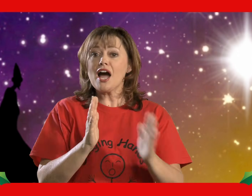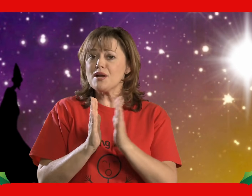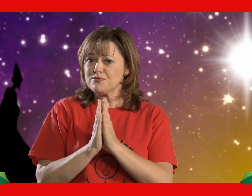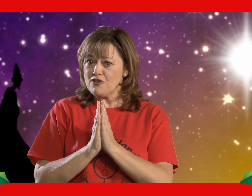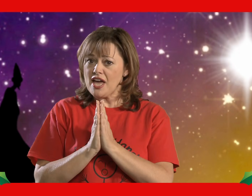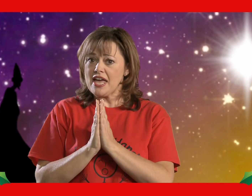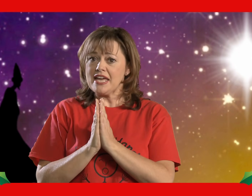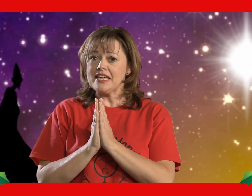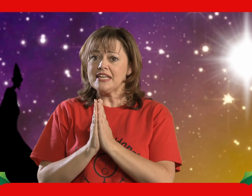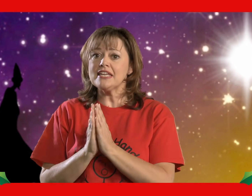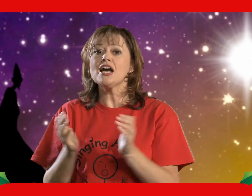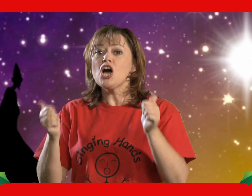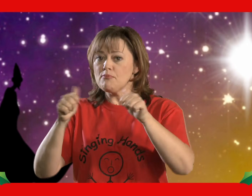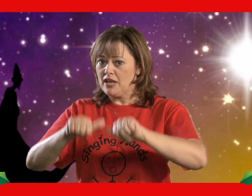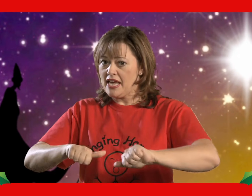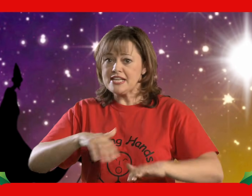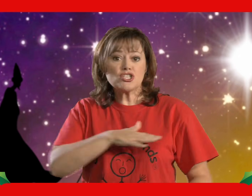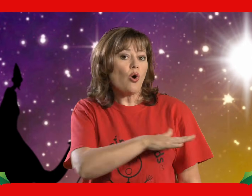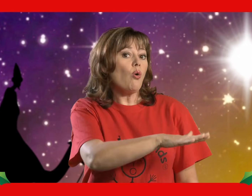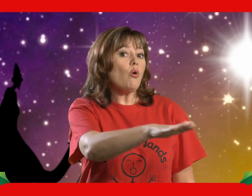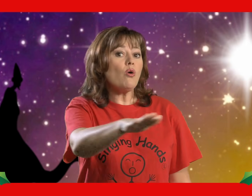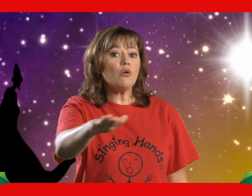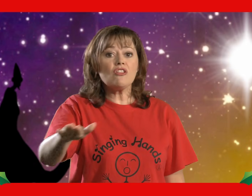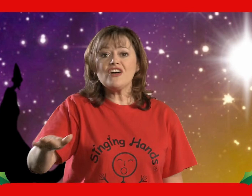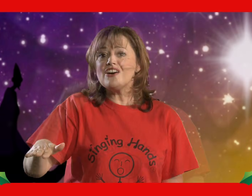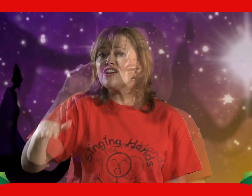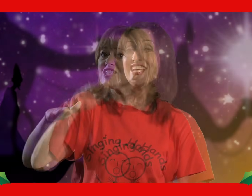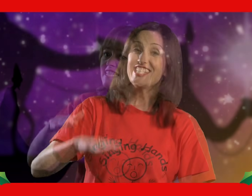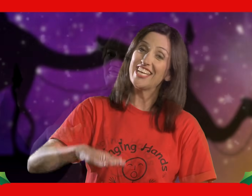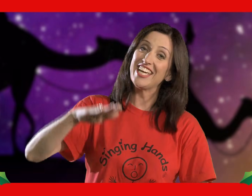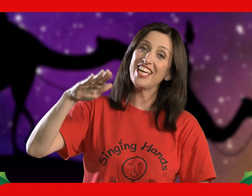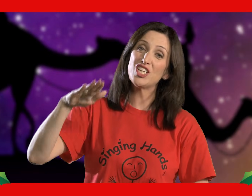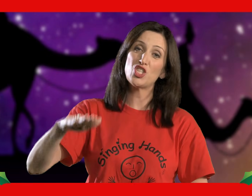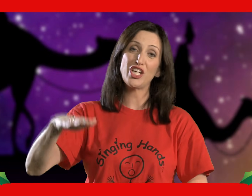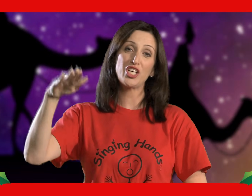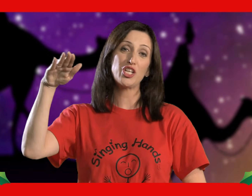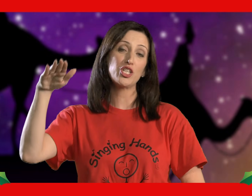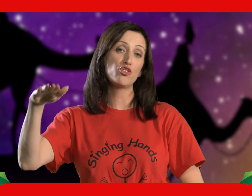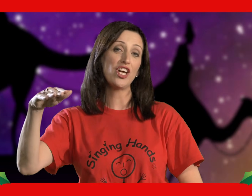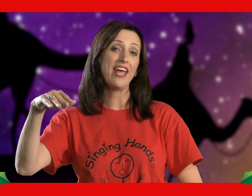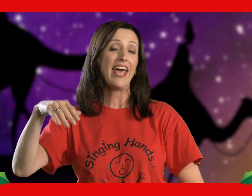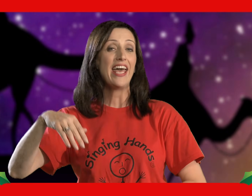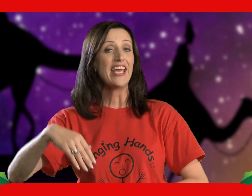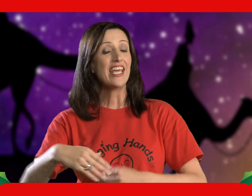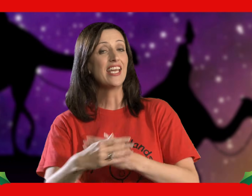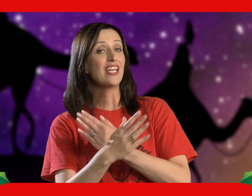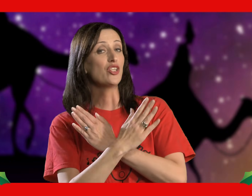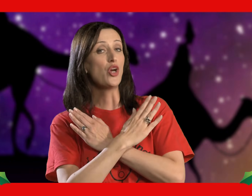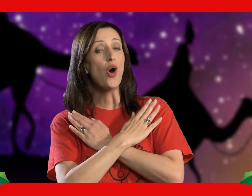I pray. Bless all the dear children in